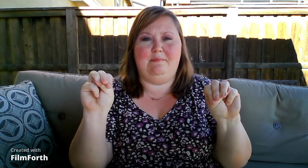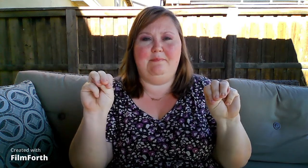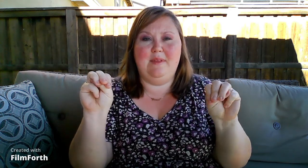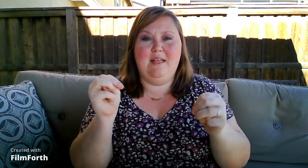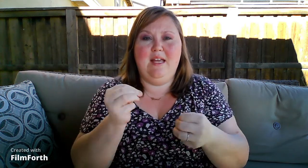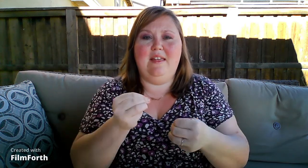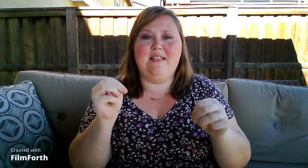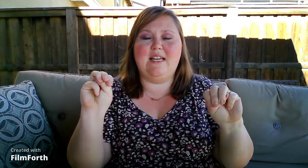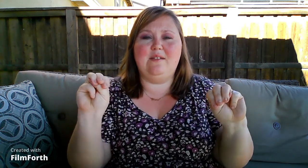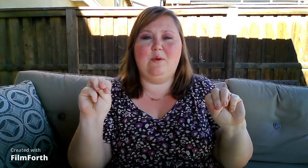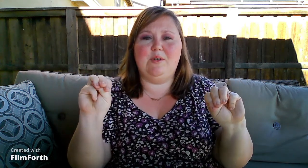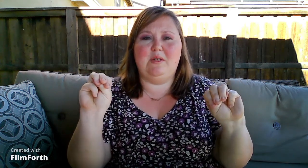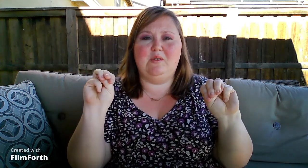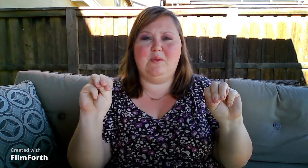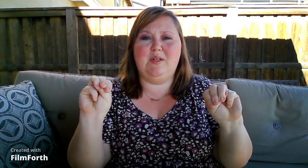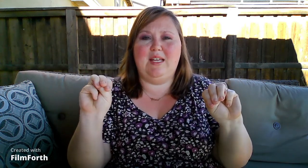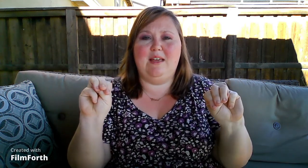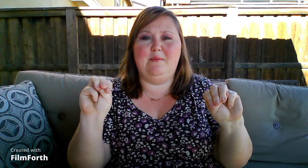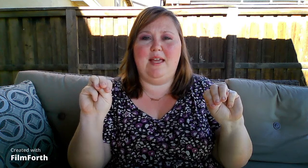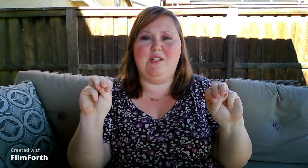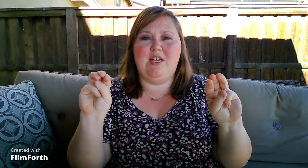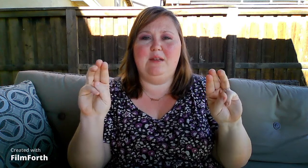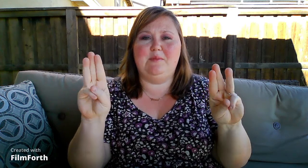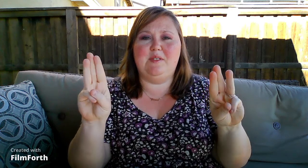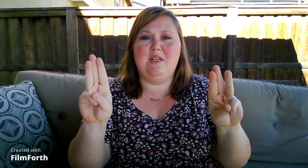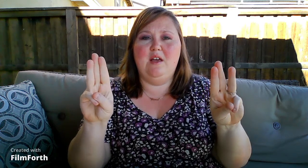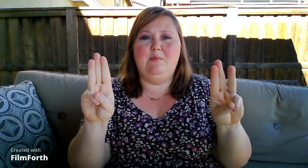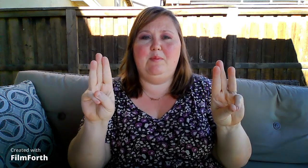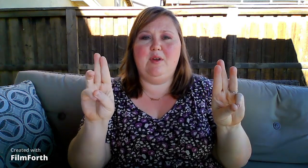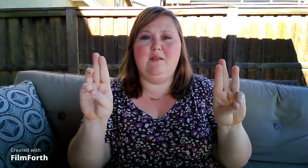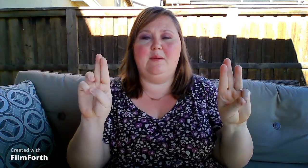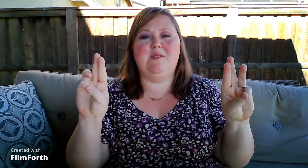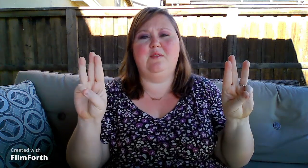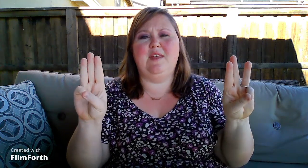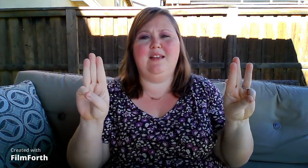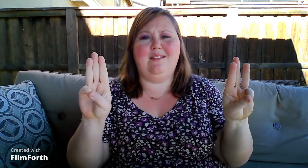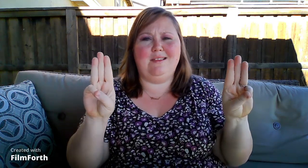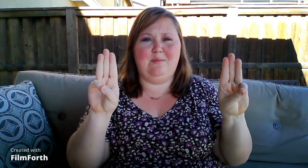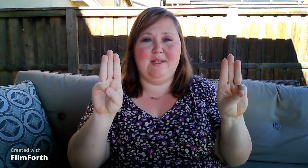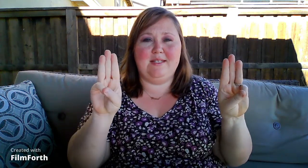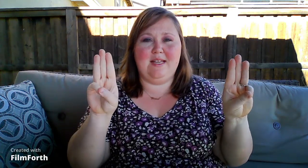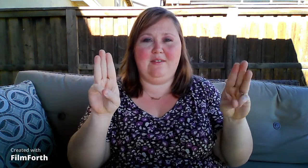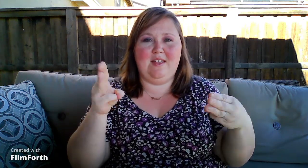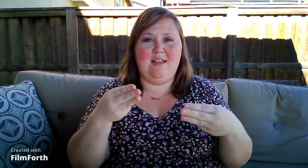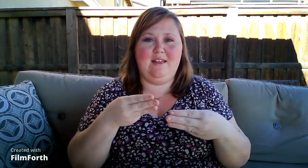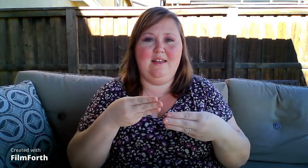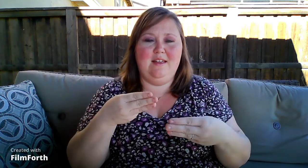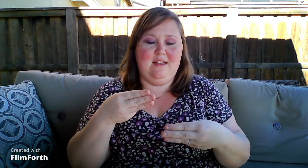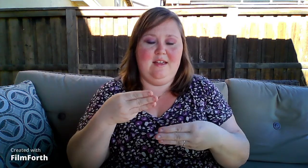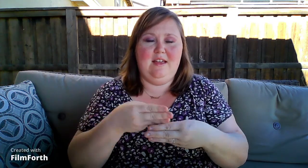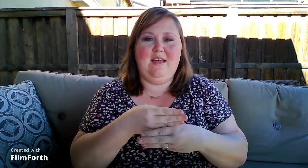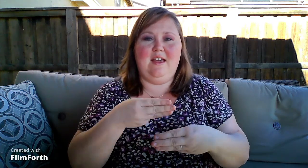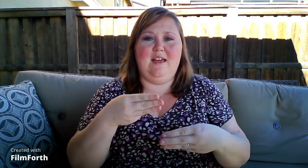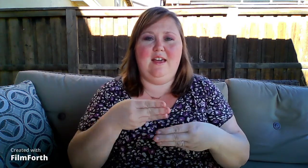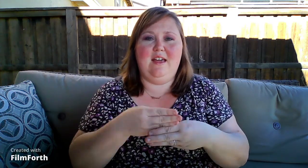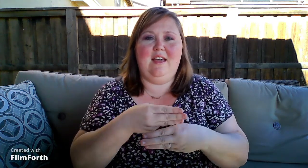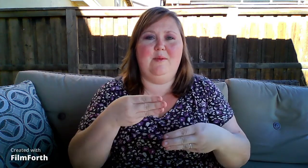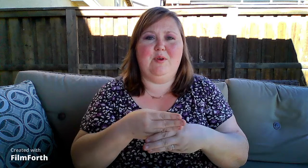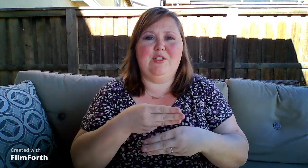M. And that's kind of what we're doing, is we're doing M hand shapes, but putting them up. So think of like the Boy Scout thing, and they brush